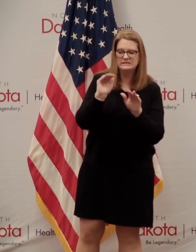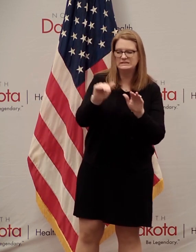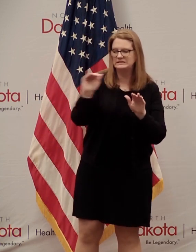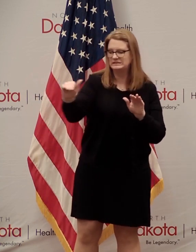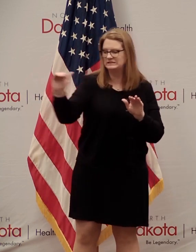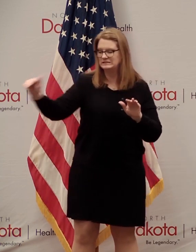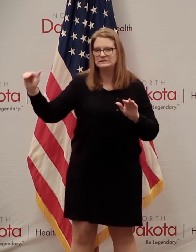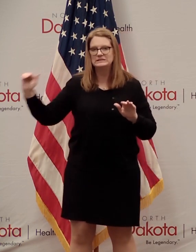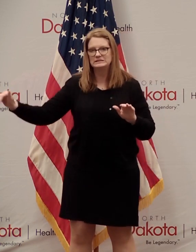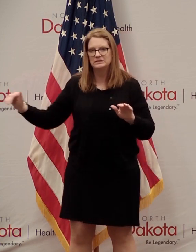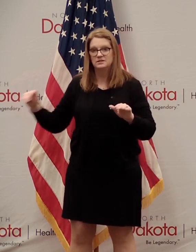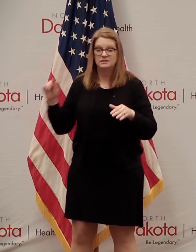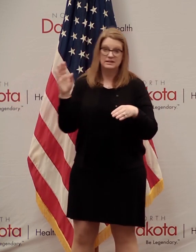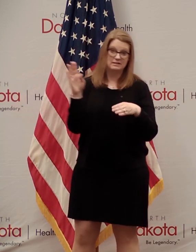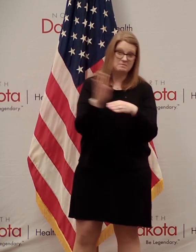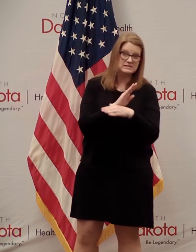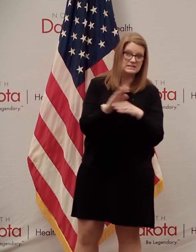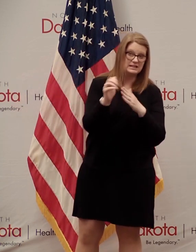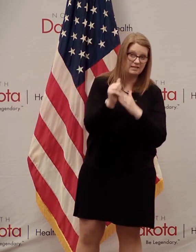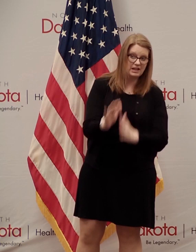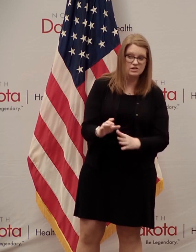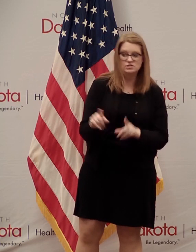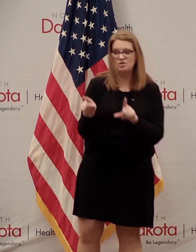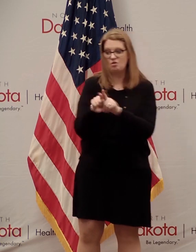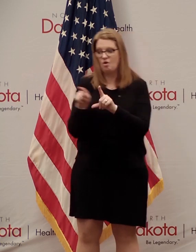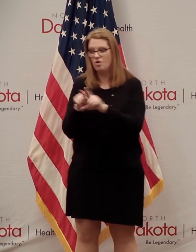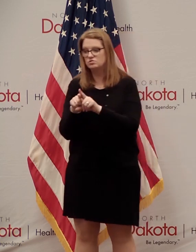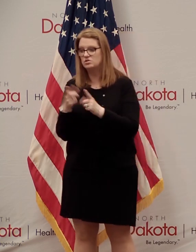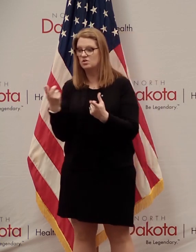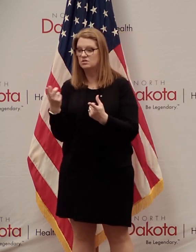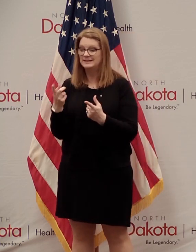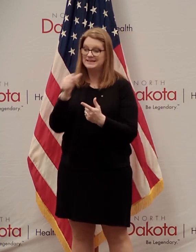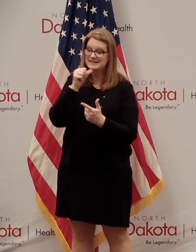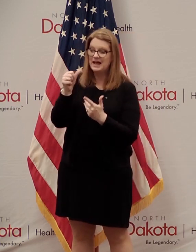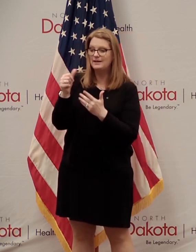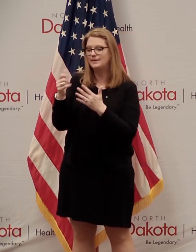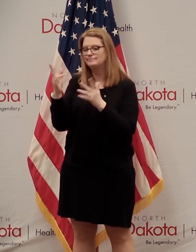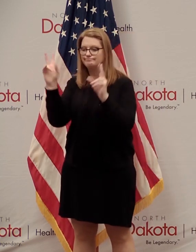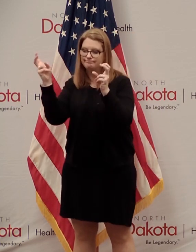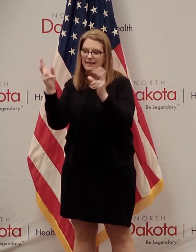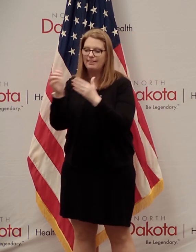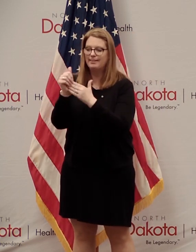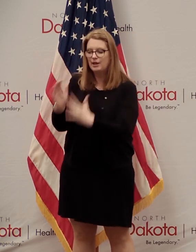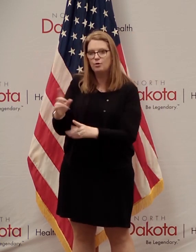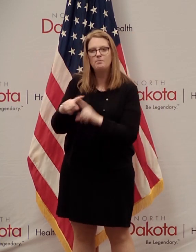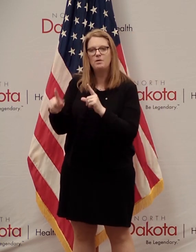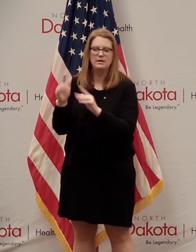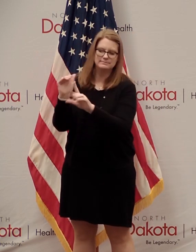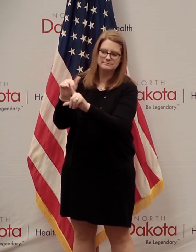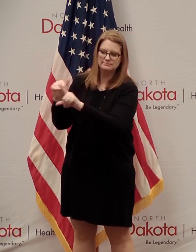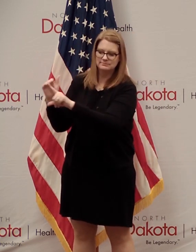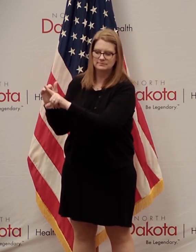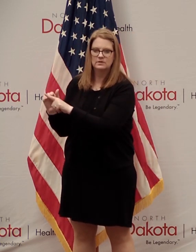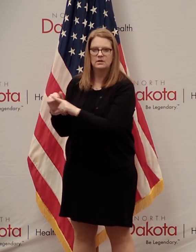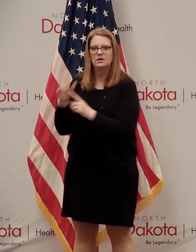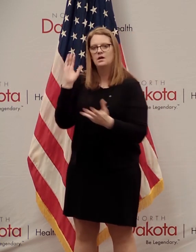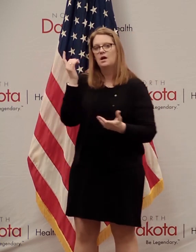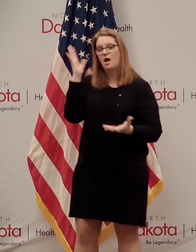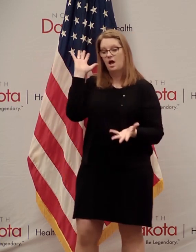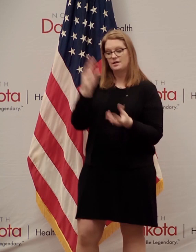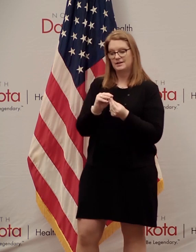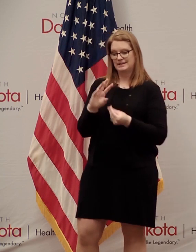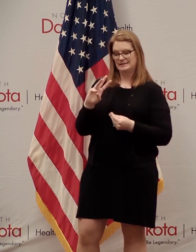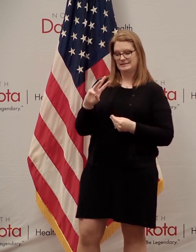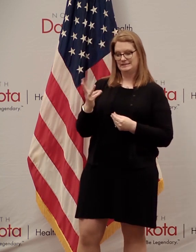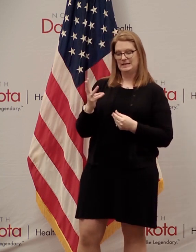industry leaders where there were not associations, we formed groups. Since that time, we have established 6 separate working groups